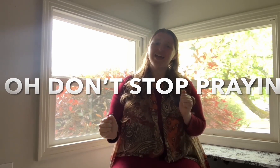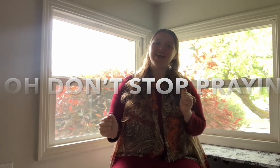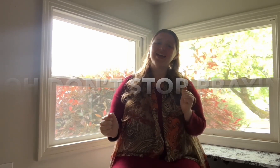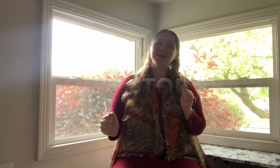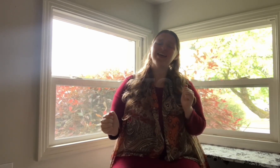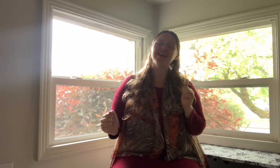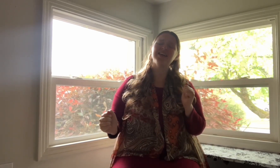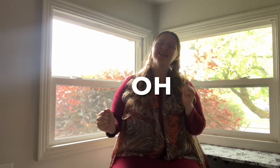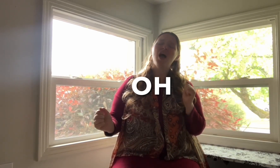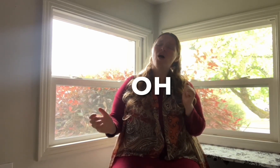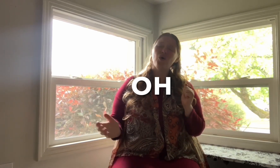praying.